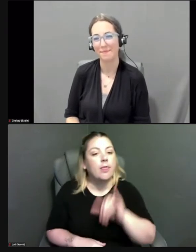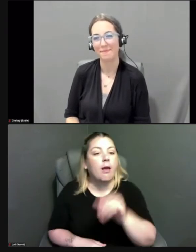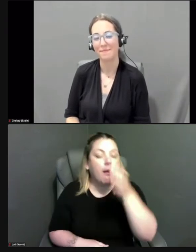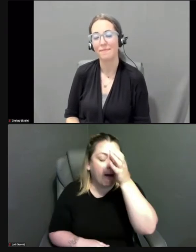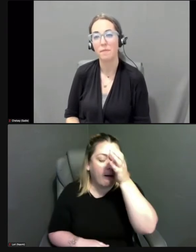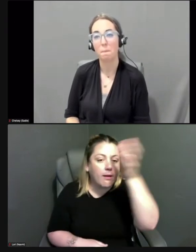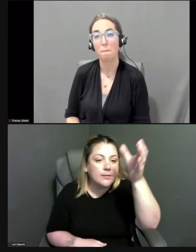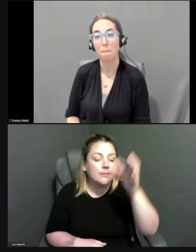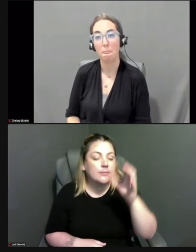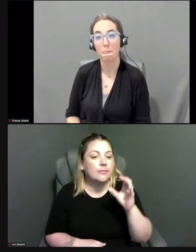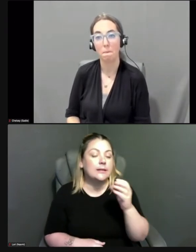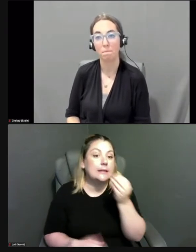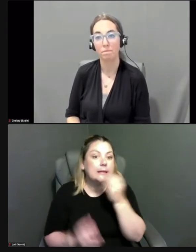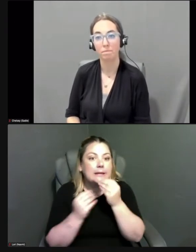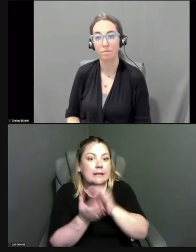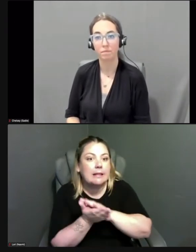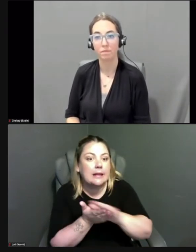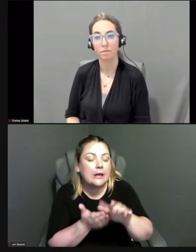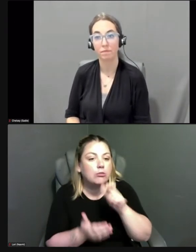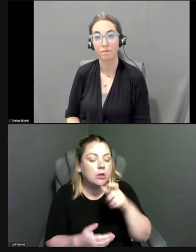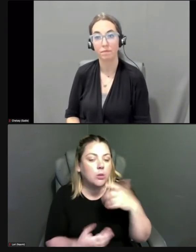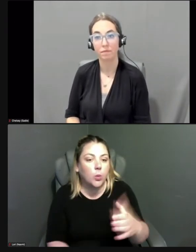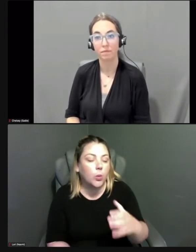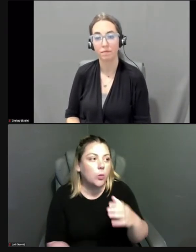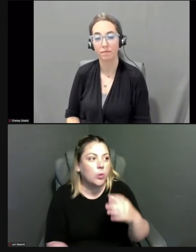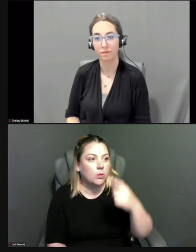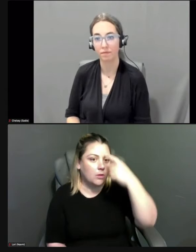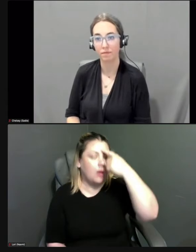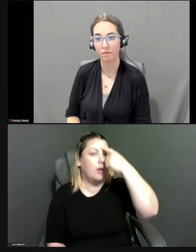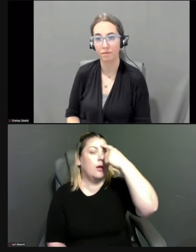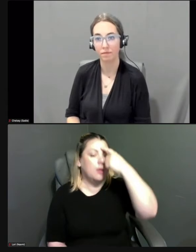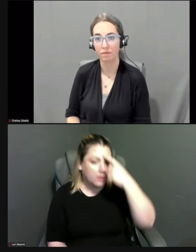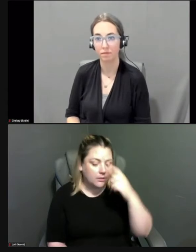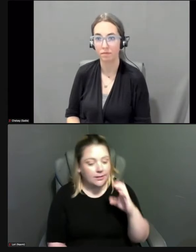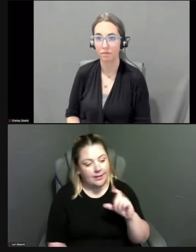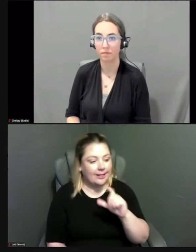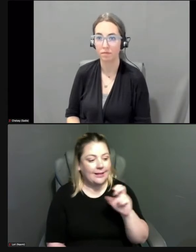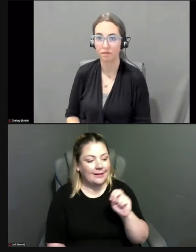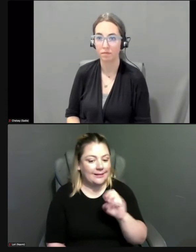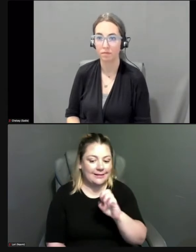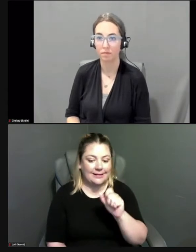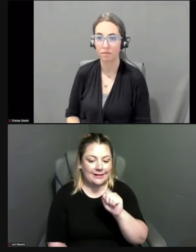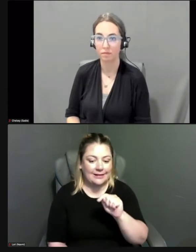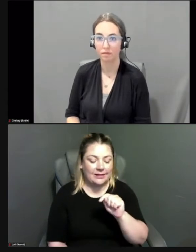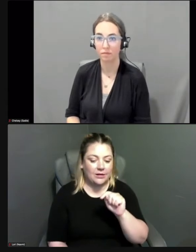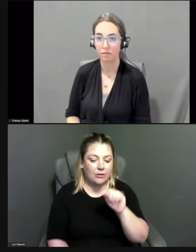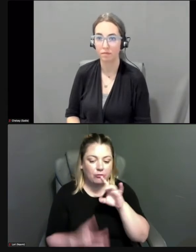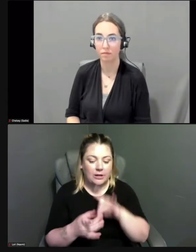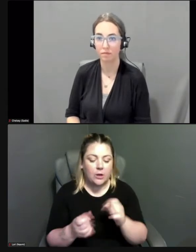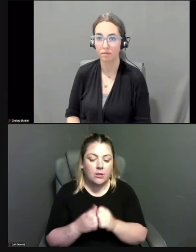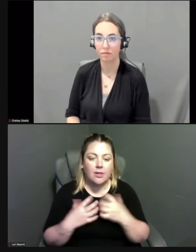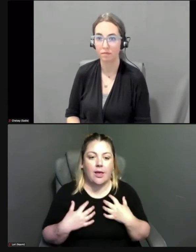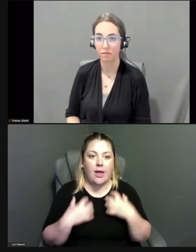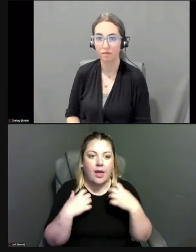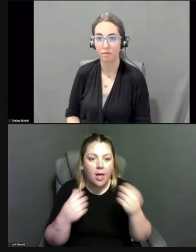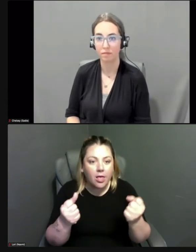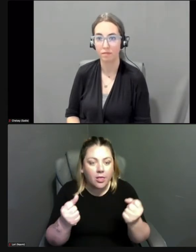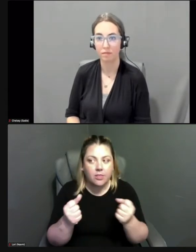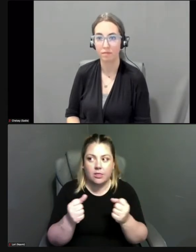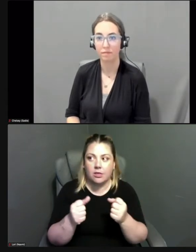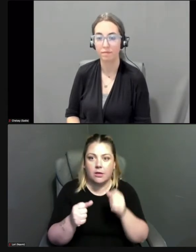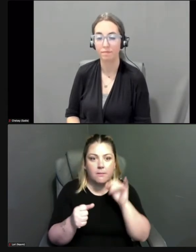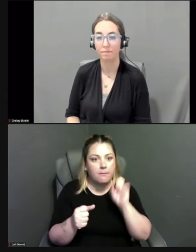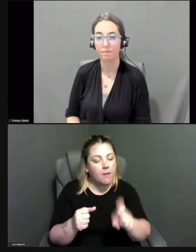concept really, really got in my head, and the health as like this like thing to pursue